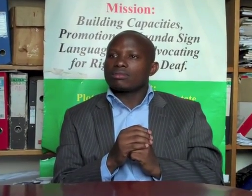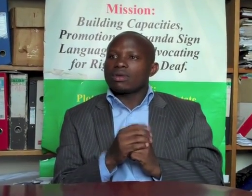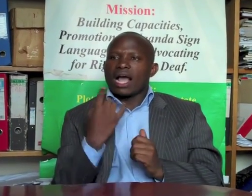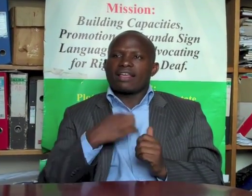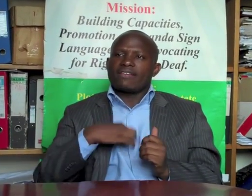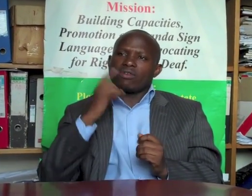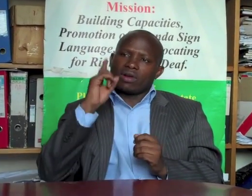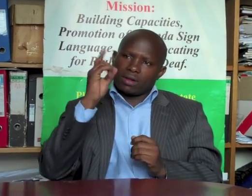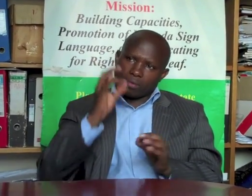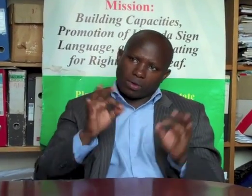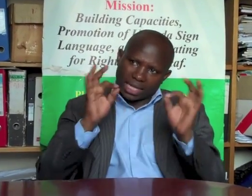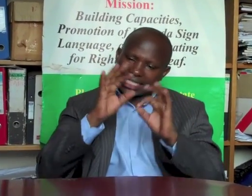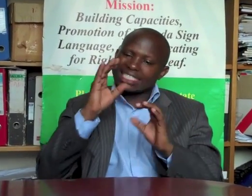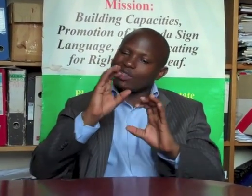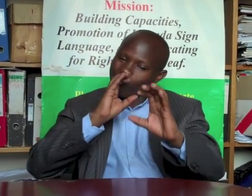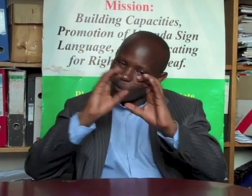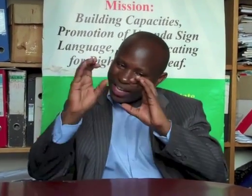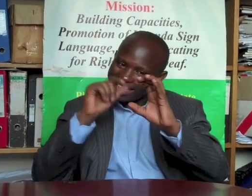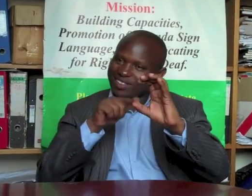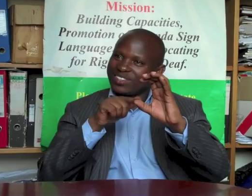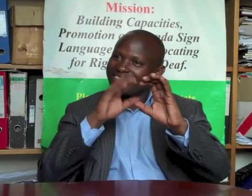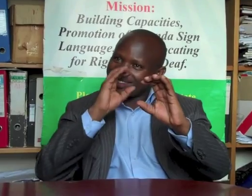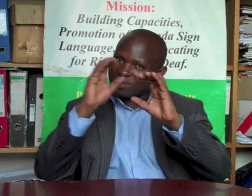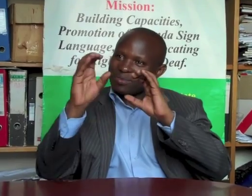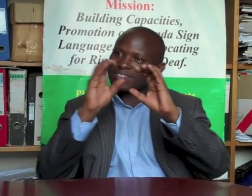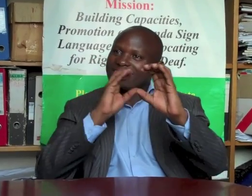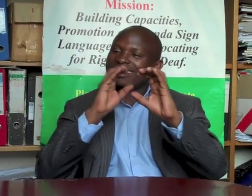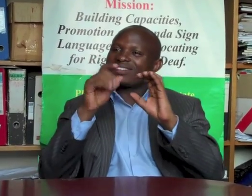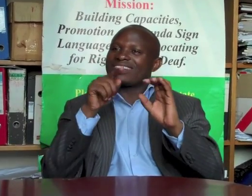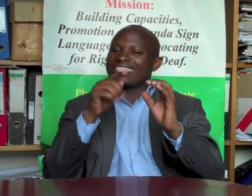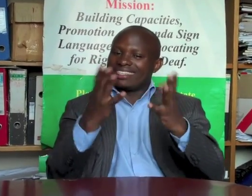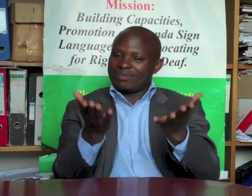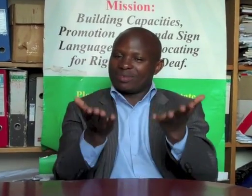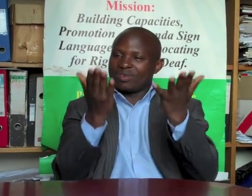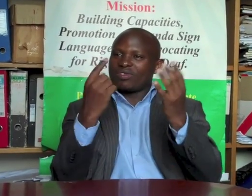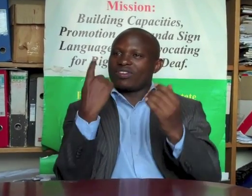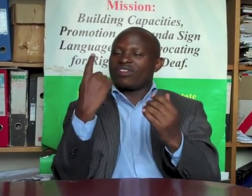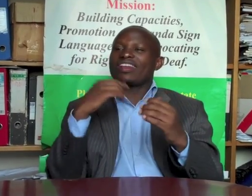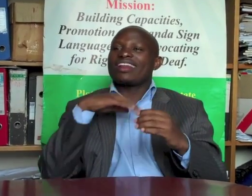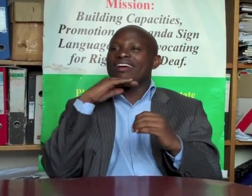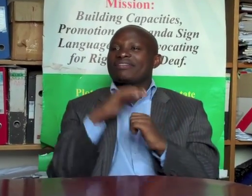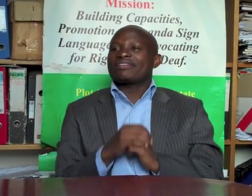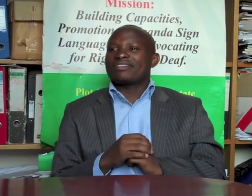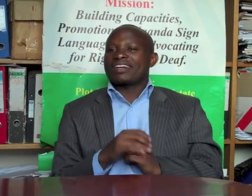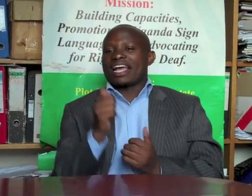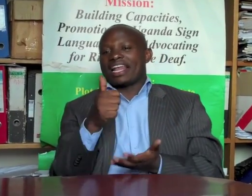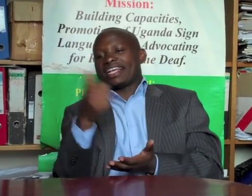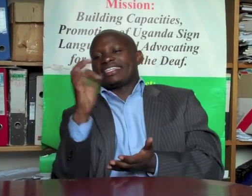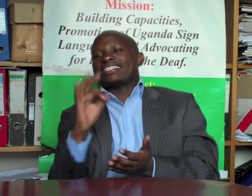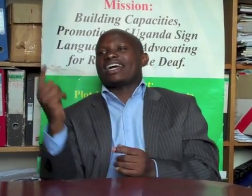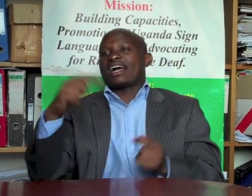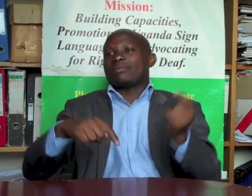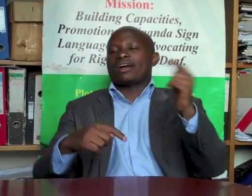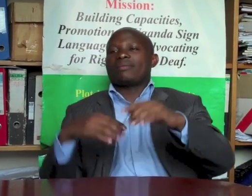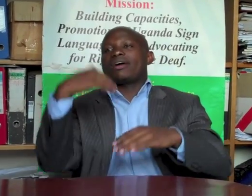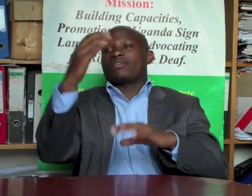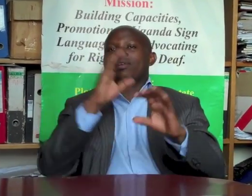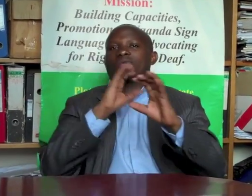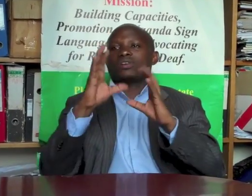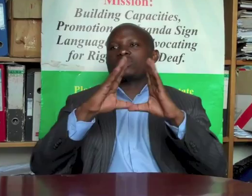provided. I feel it is the most important thing is communication, improving communication. Other things can come